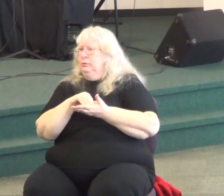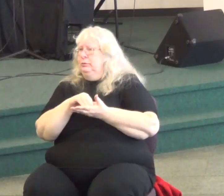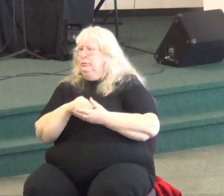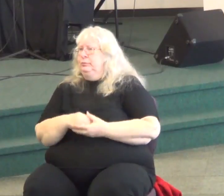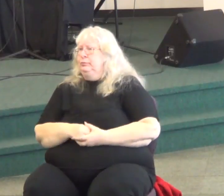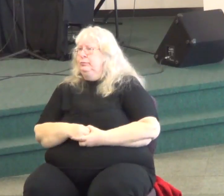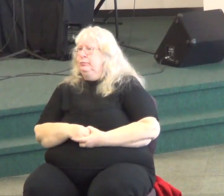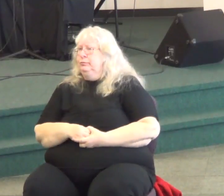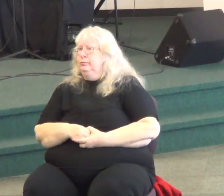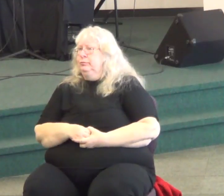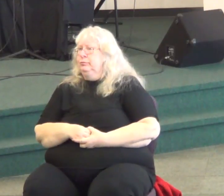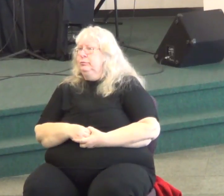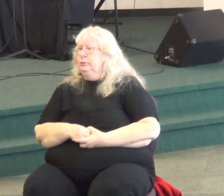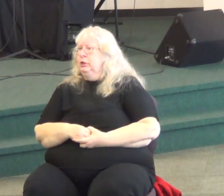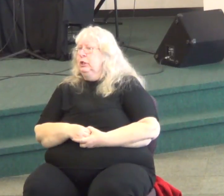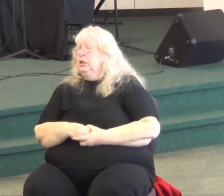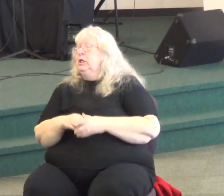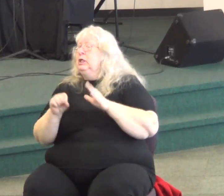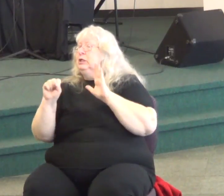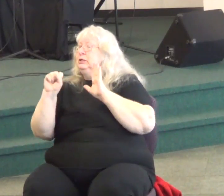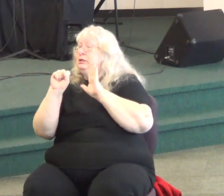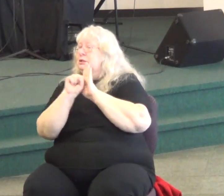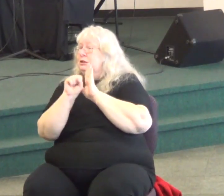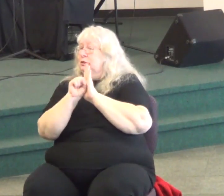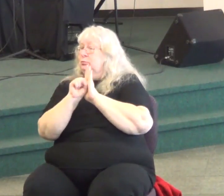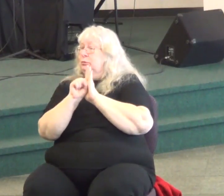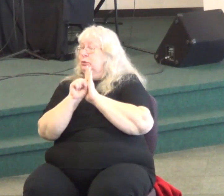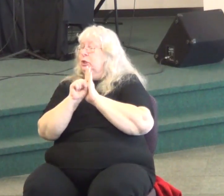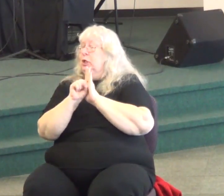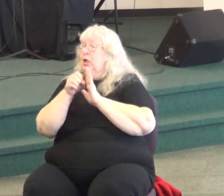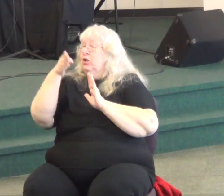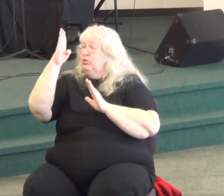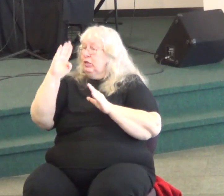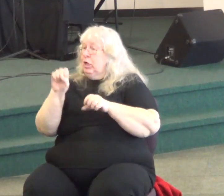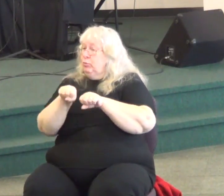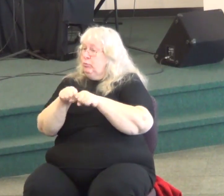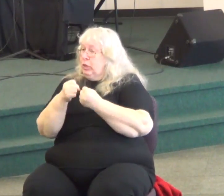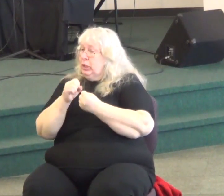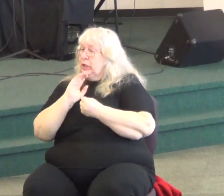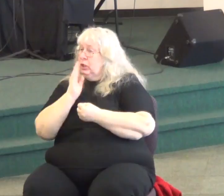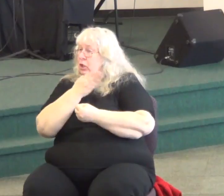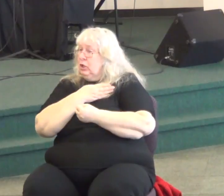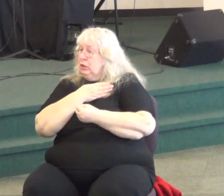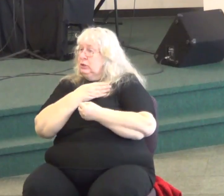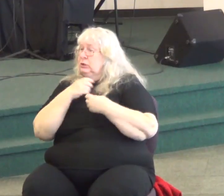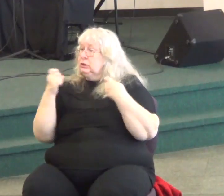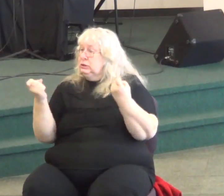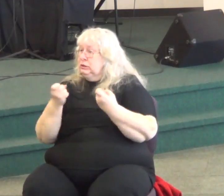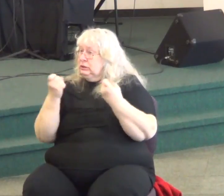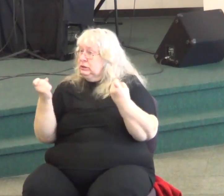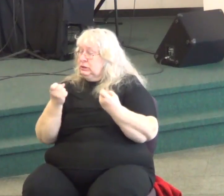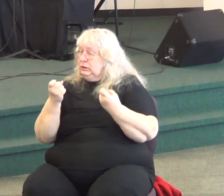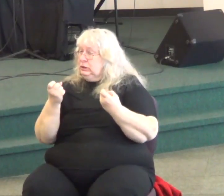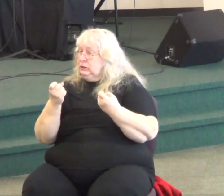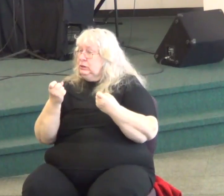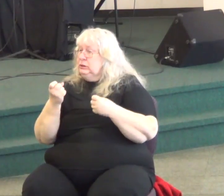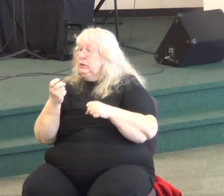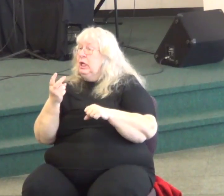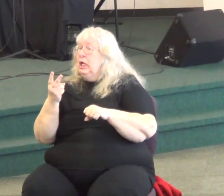It's a symbol of Jesus breaking our bondage, our sin nature. Everything that we need, Jesus has